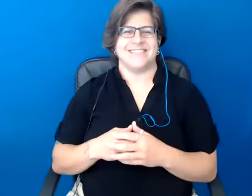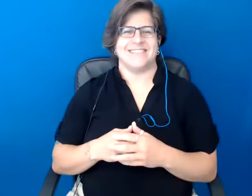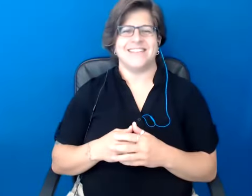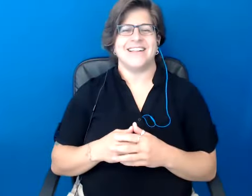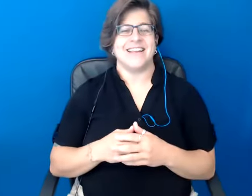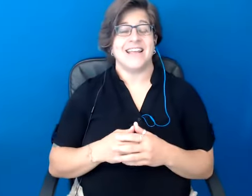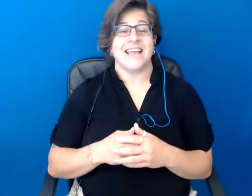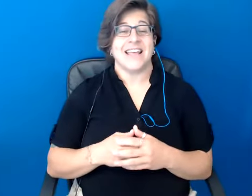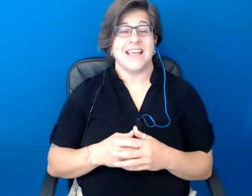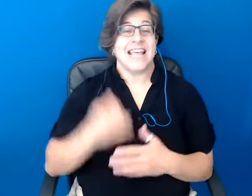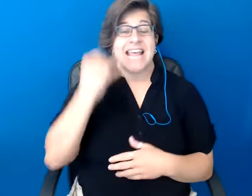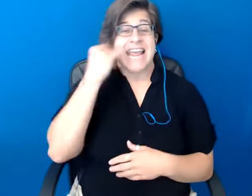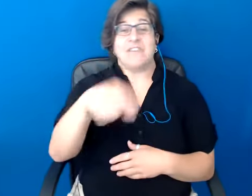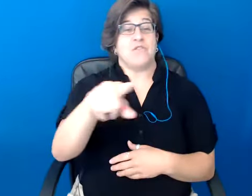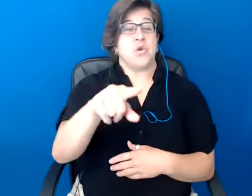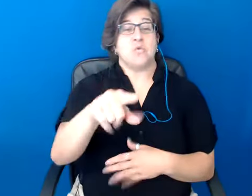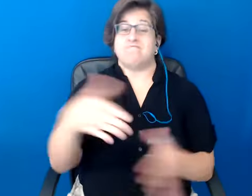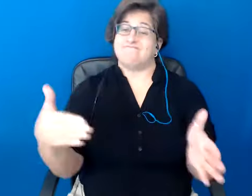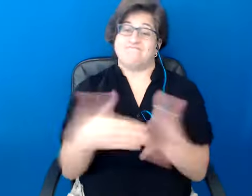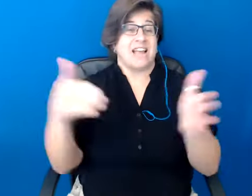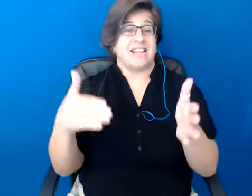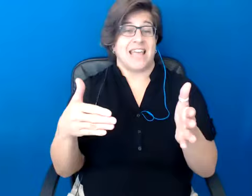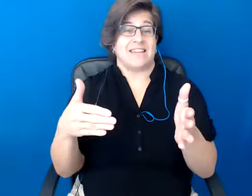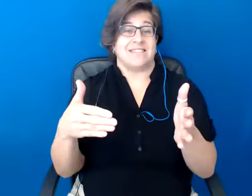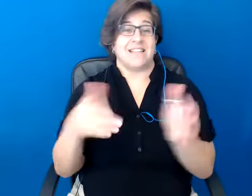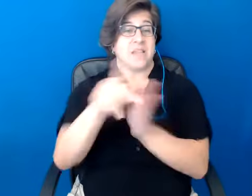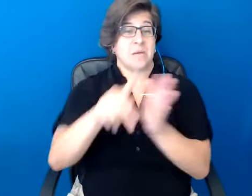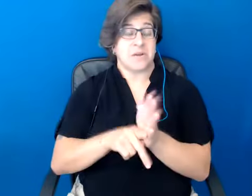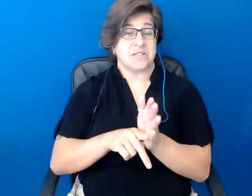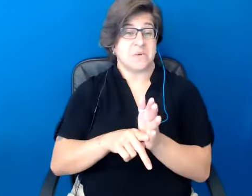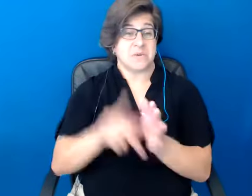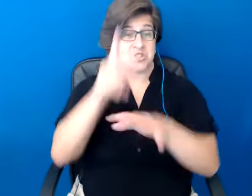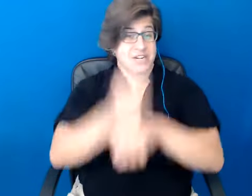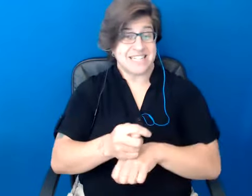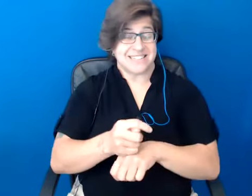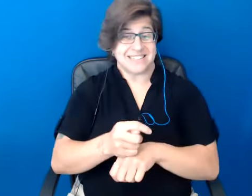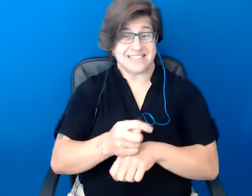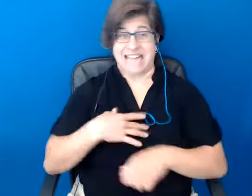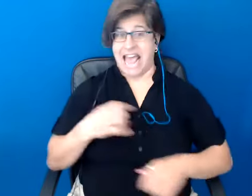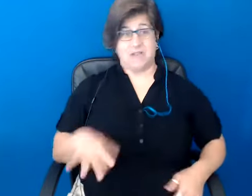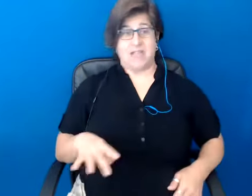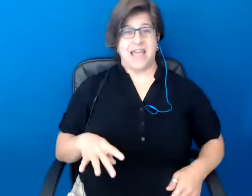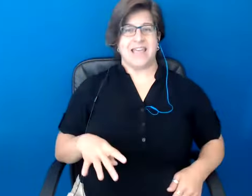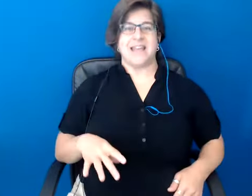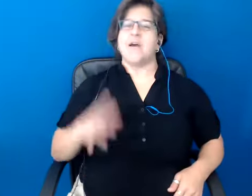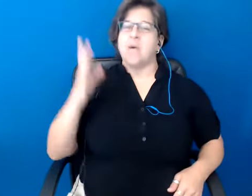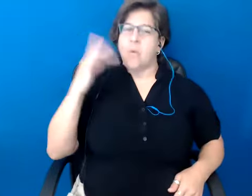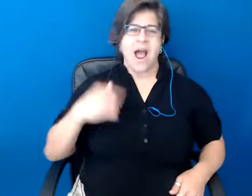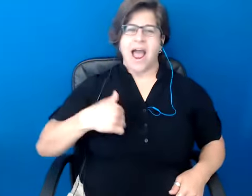laws. They're guidelines. And when you're in violation of them, I don't like it, at least in my opinion, because I